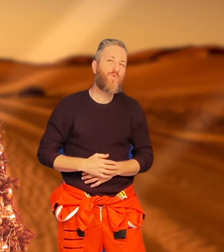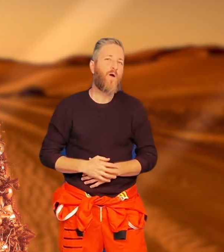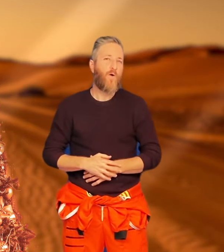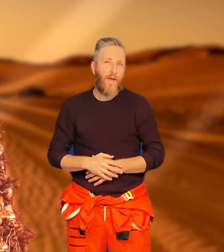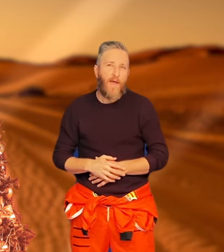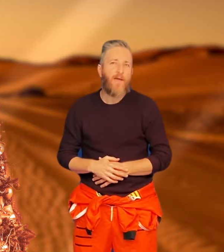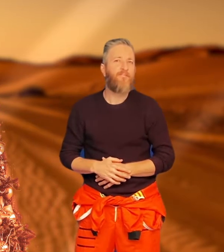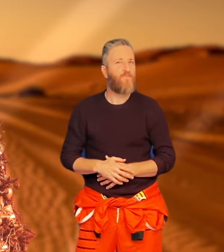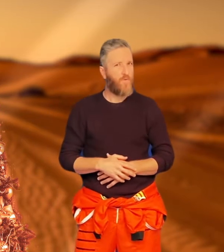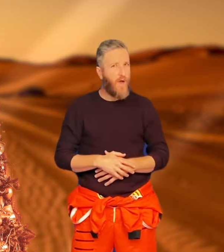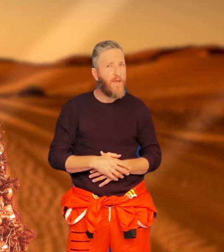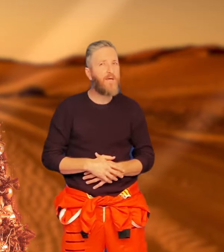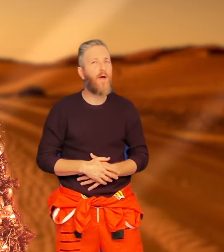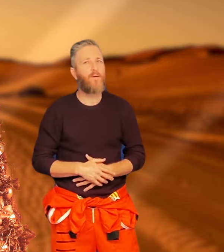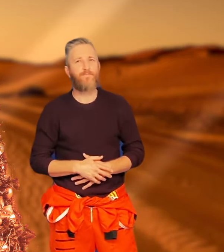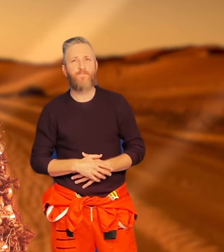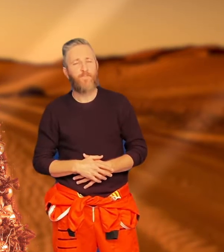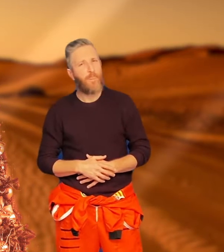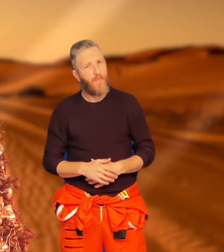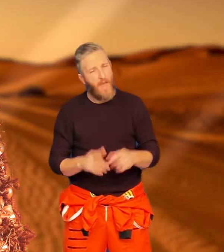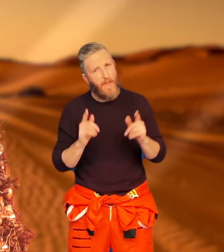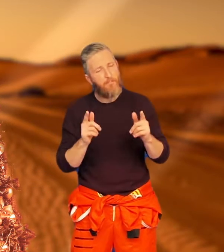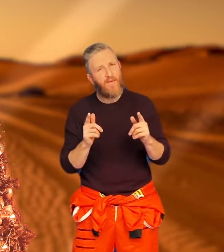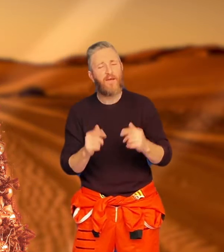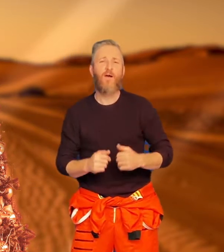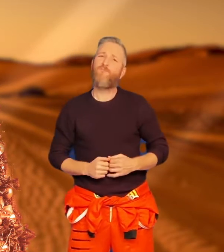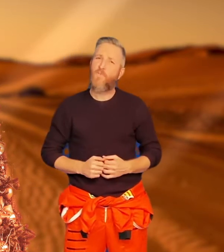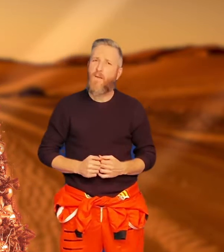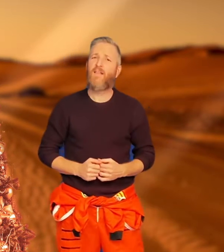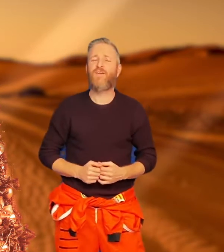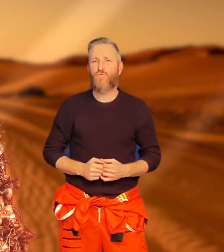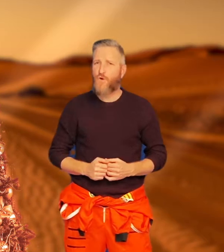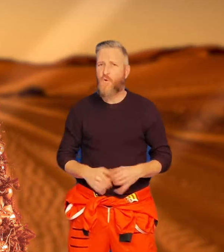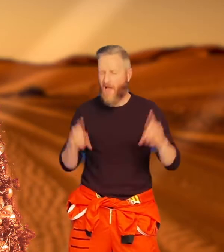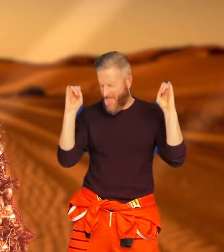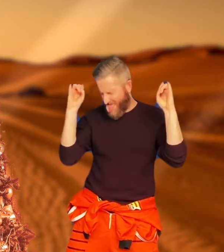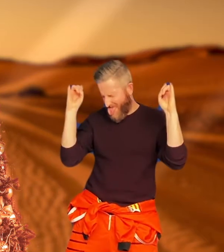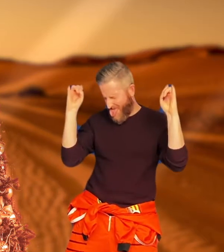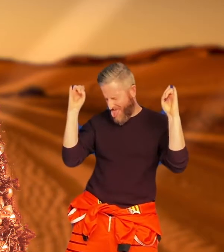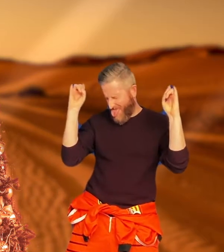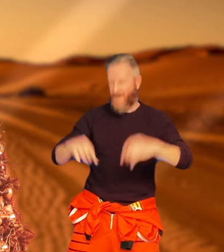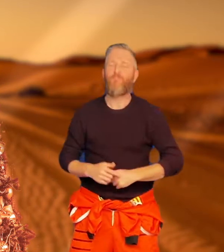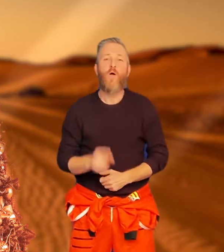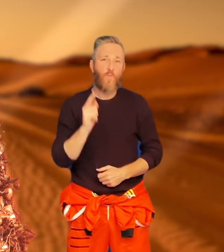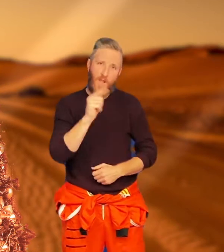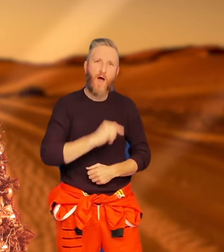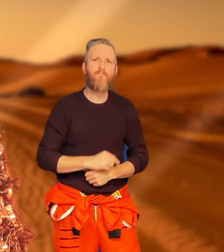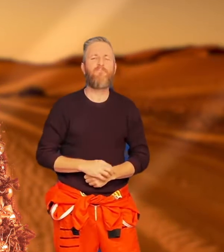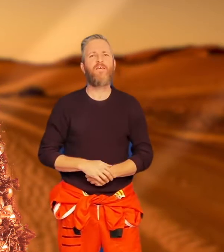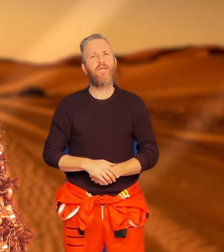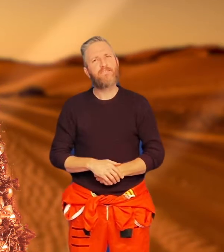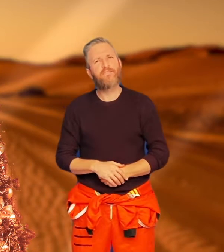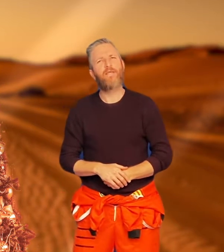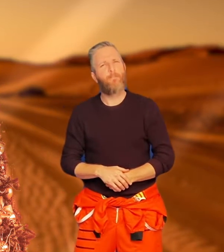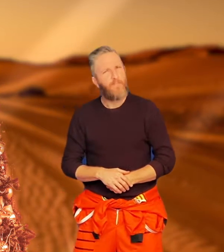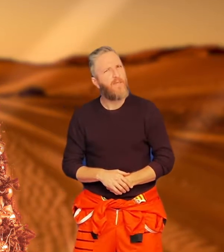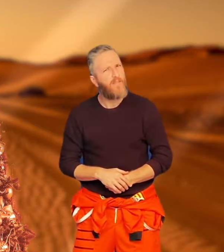Bruno and Veronica and Mick from Motley Crue. All Mars. Will obviously be